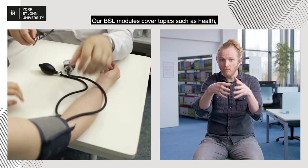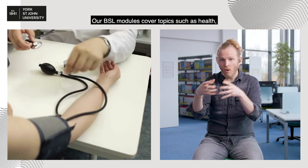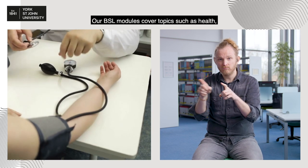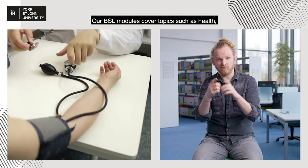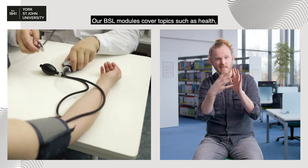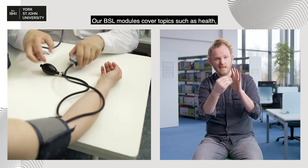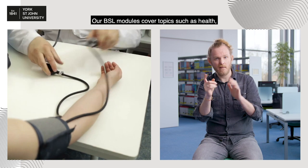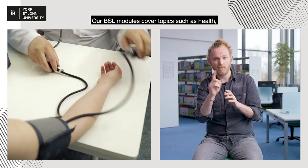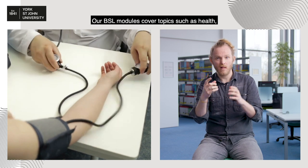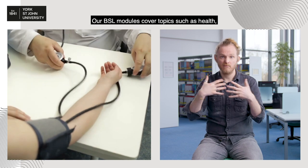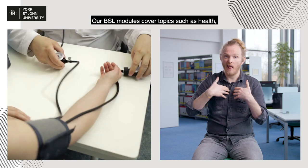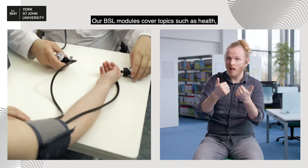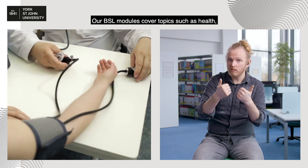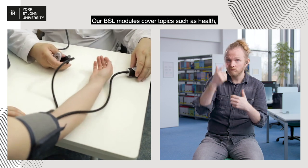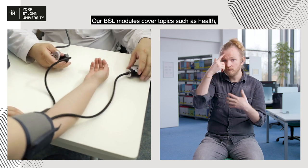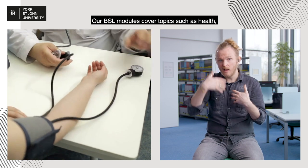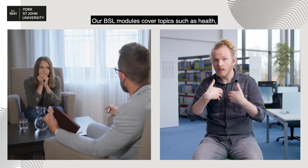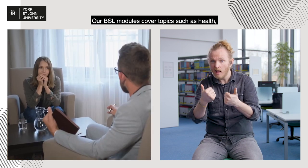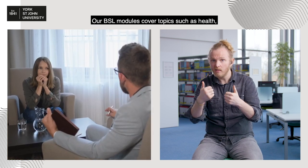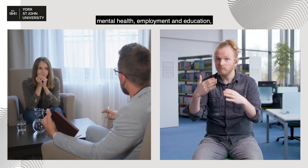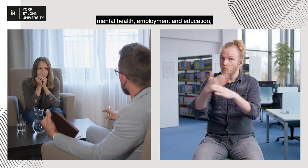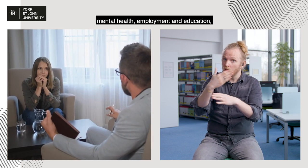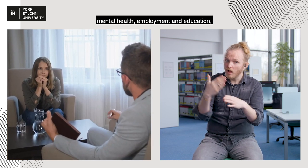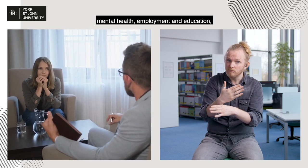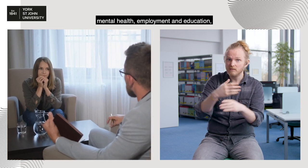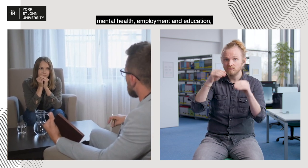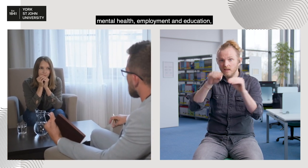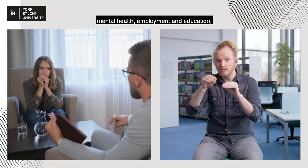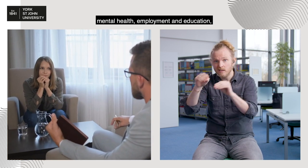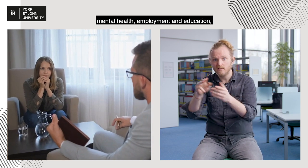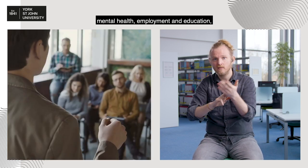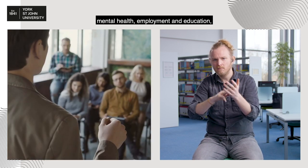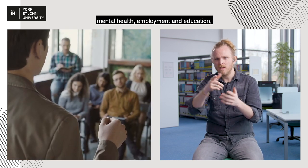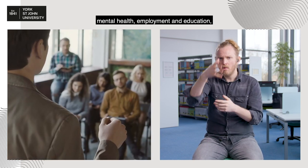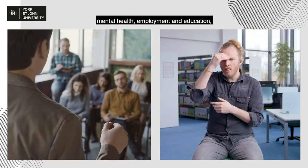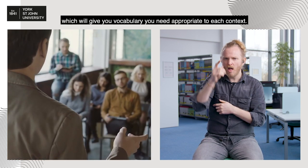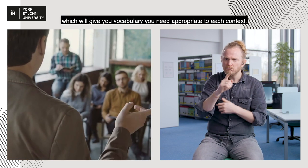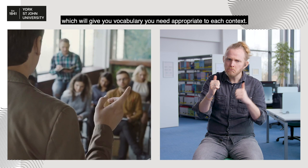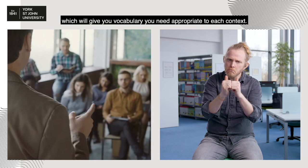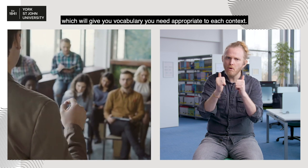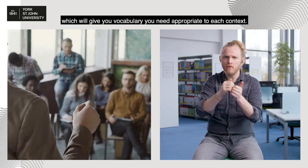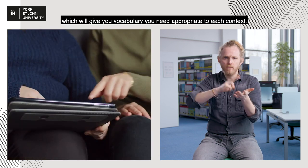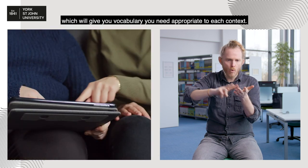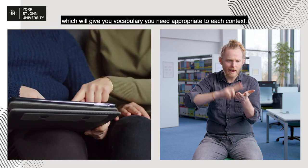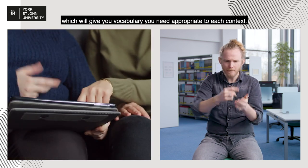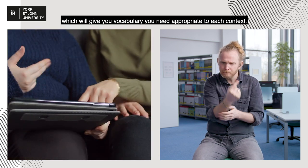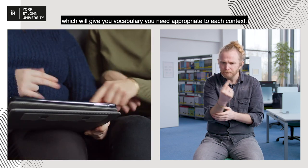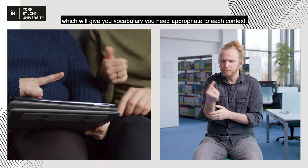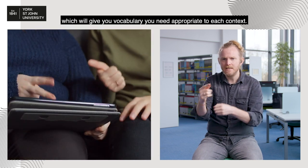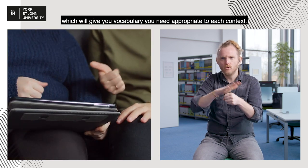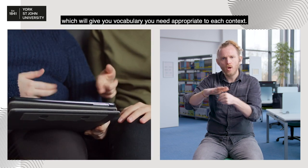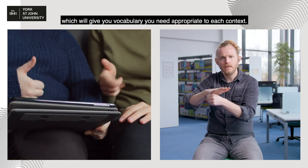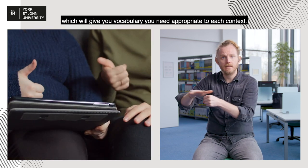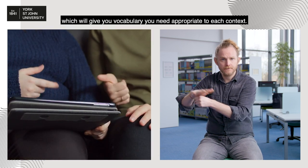Our BSL modules cover topics such as health, mental health, employment and education, which will give you vocabulary you need